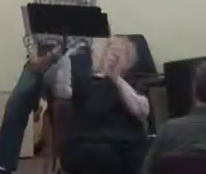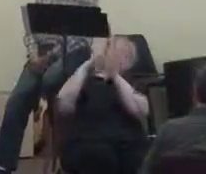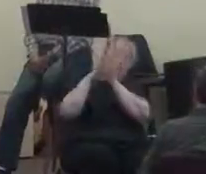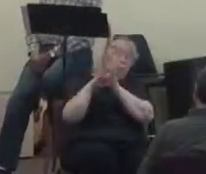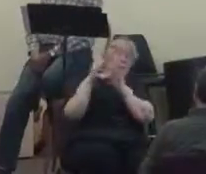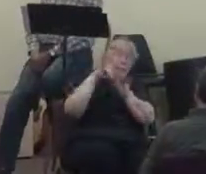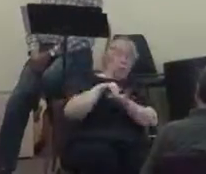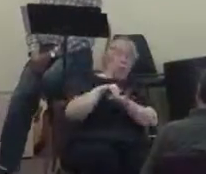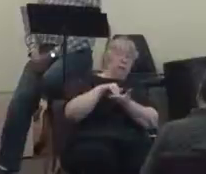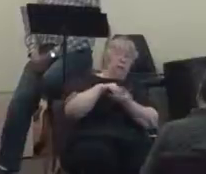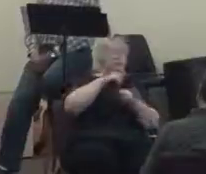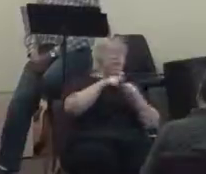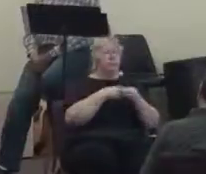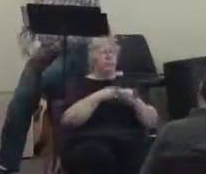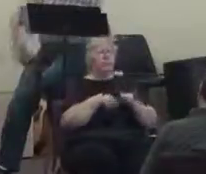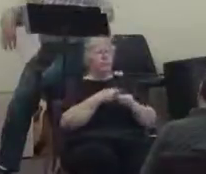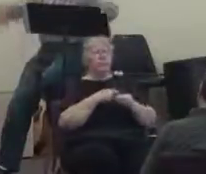And it's about Peter,